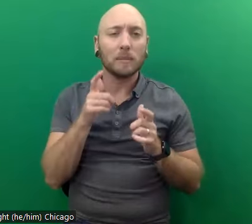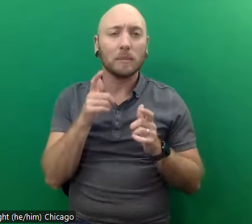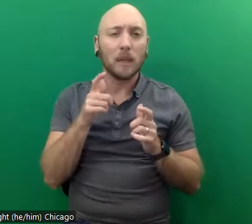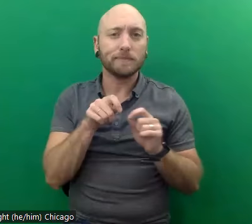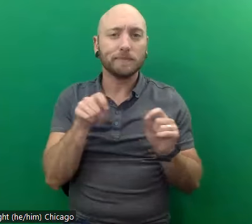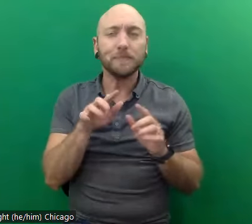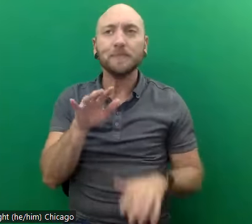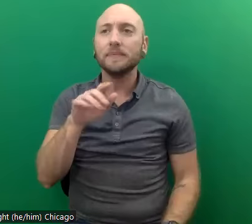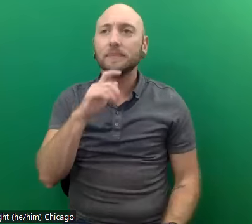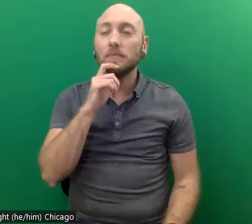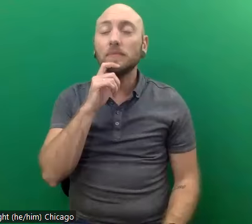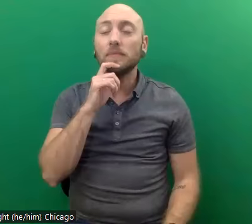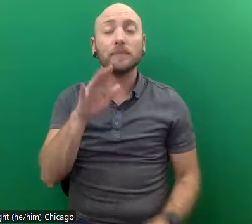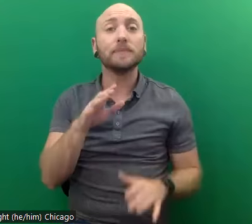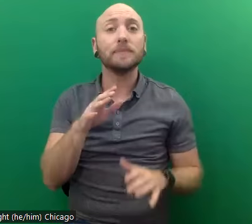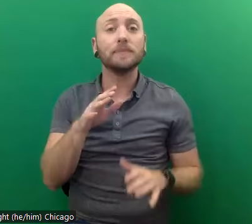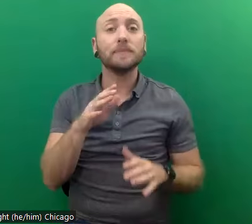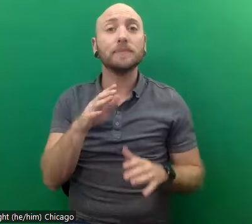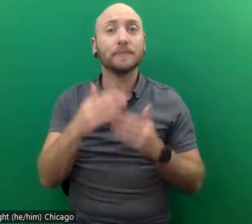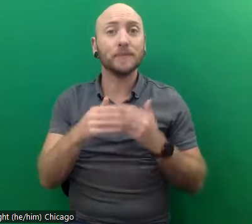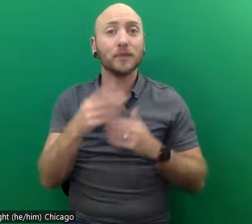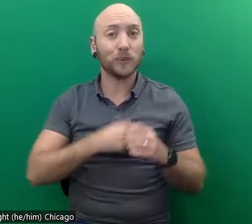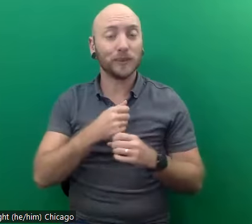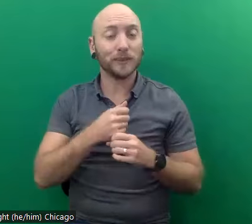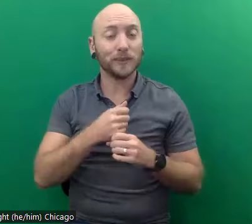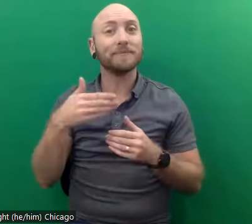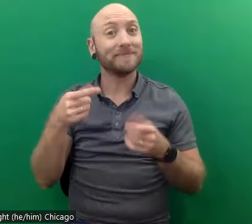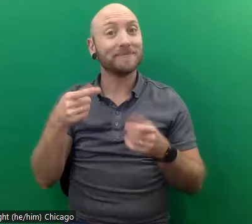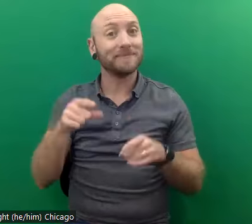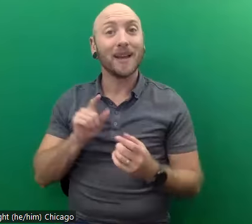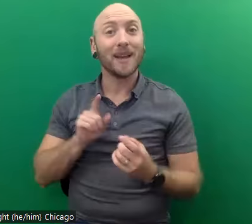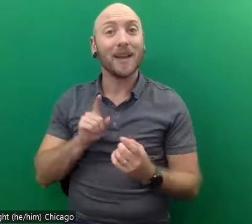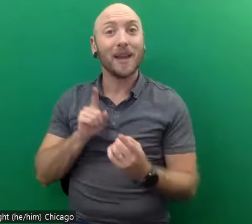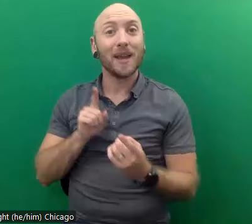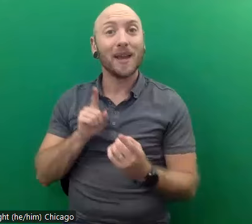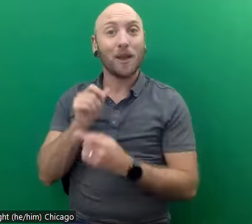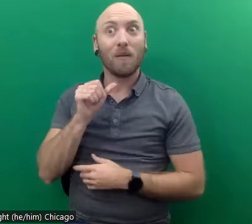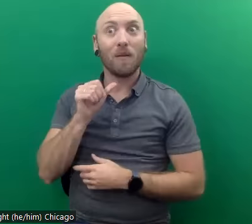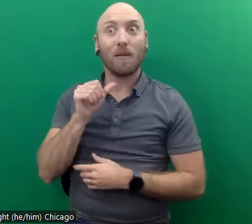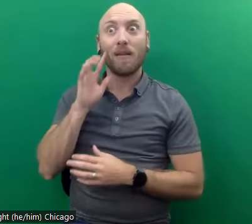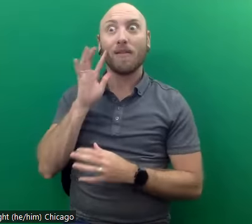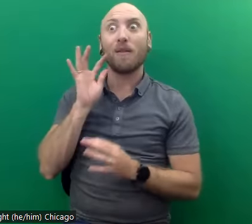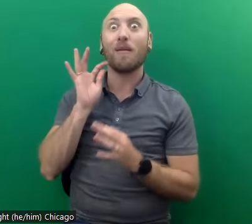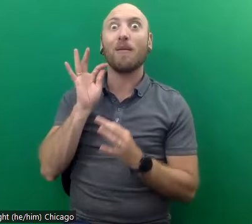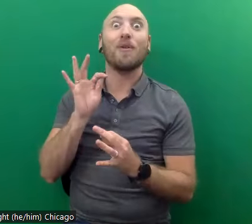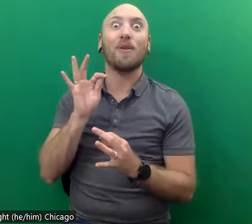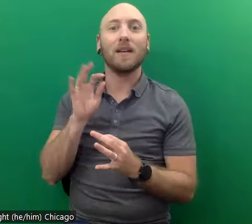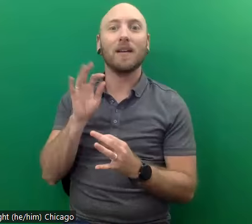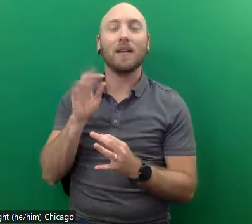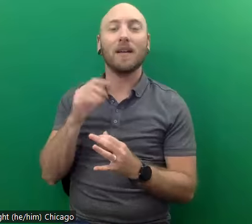But after about 2 years, I met the girl of my dreams, or quote unquote, thought the girl of my dreams. She was, an 8th grade crush